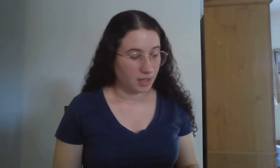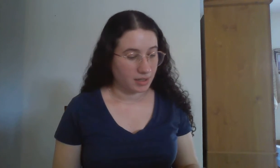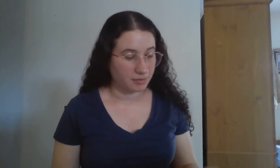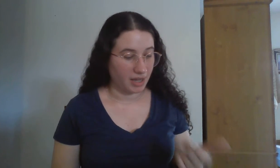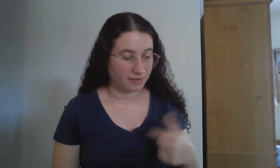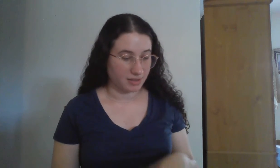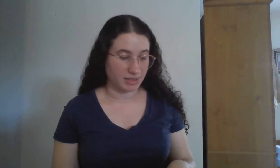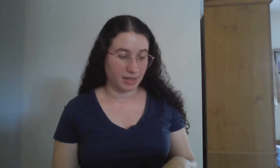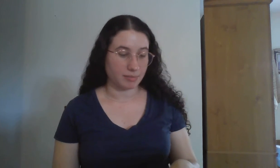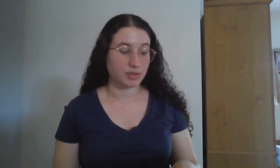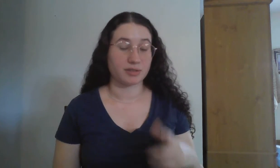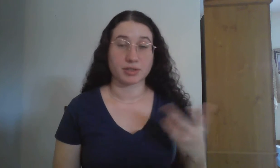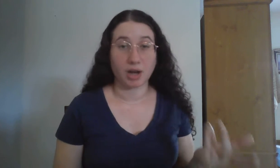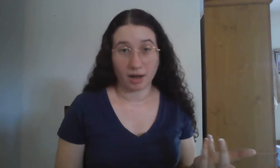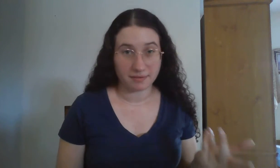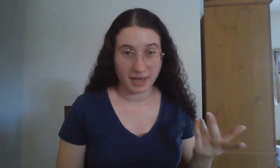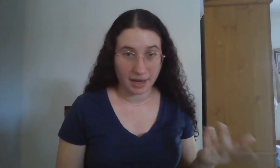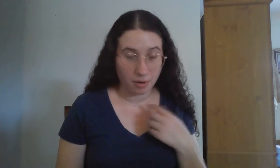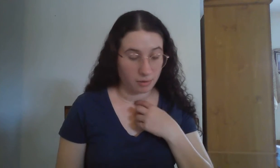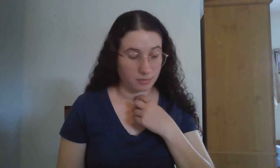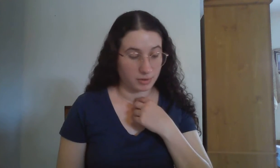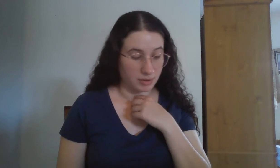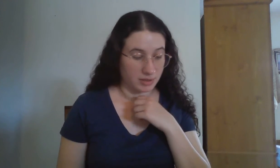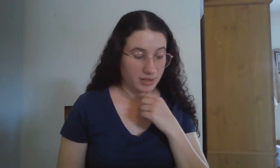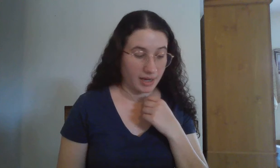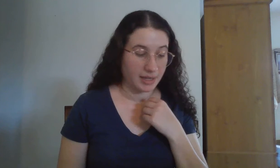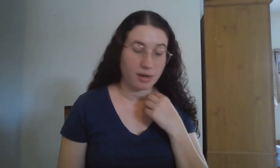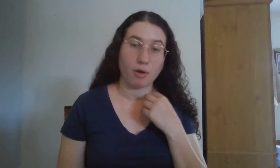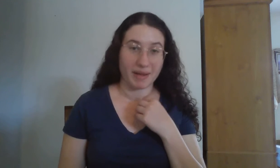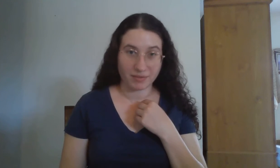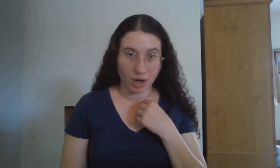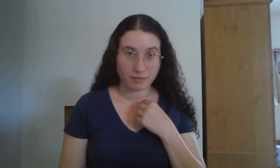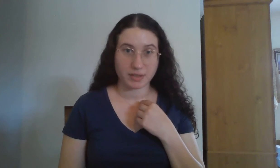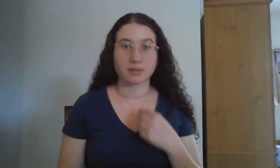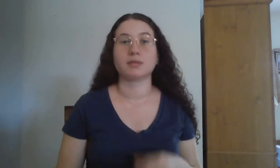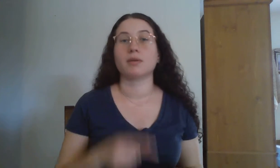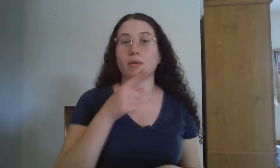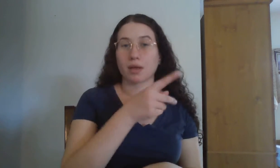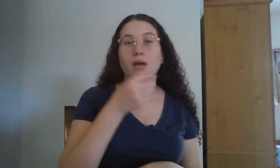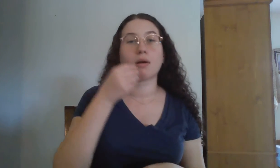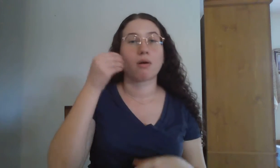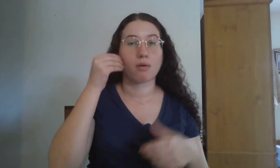And here we have some examples. There is coffee at home. You could sign it home have coffee.